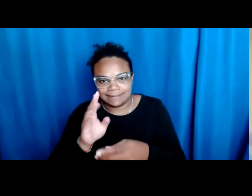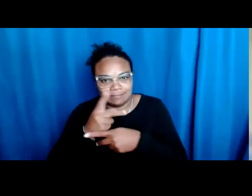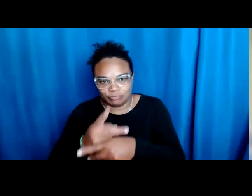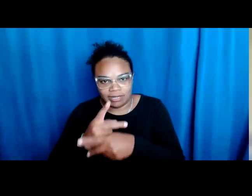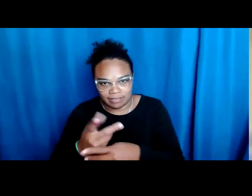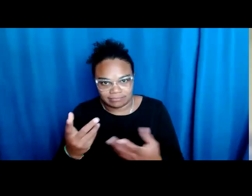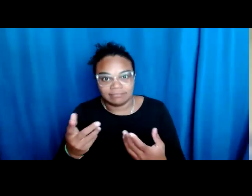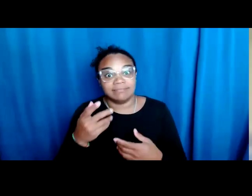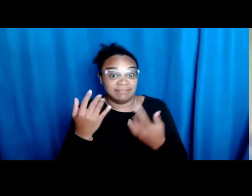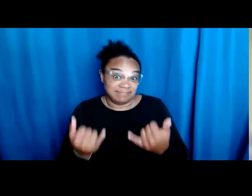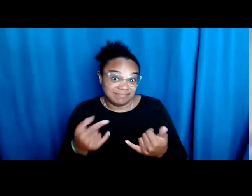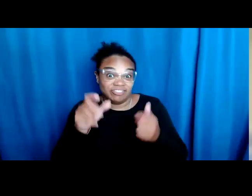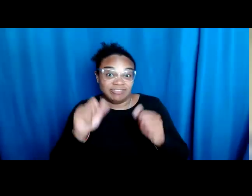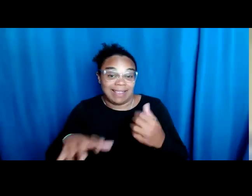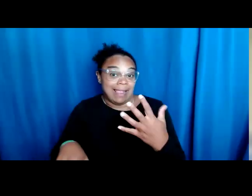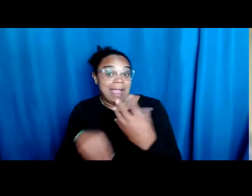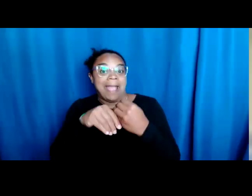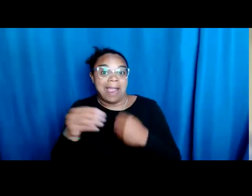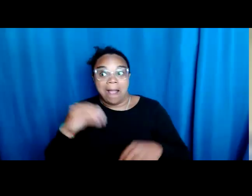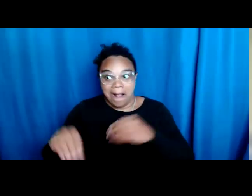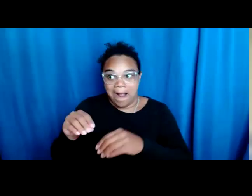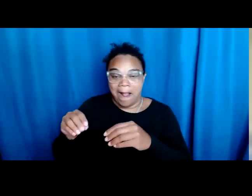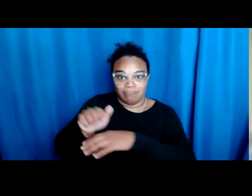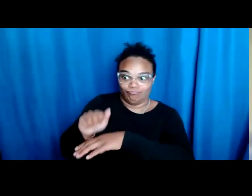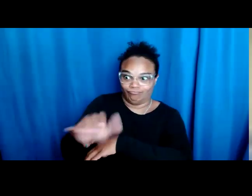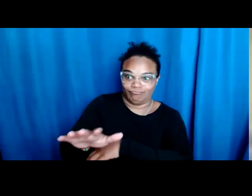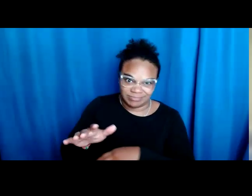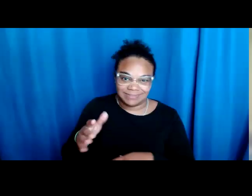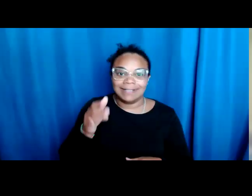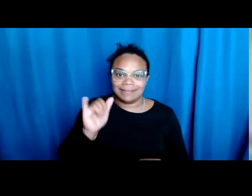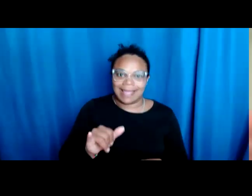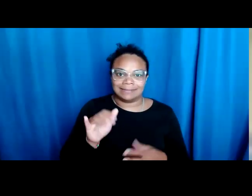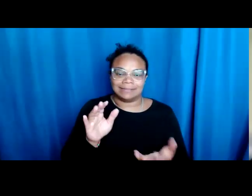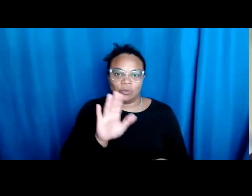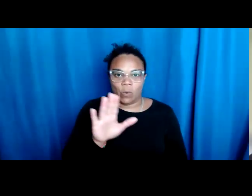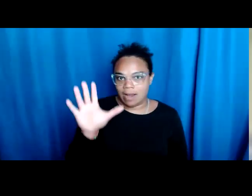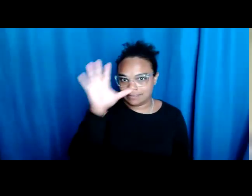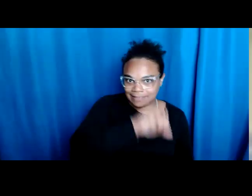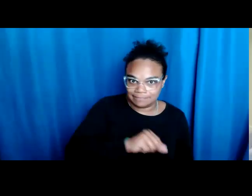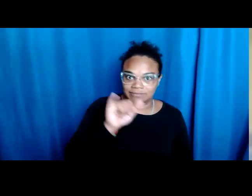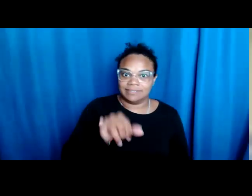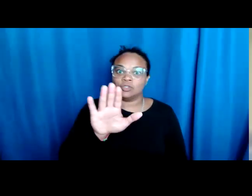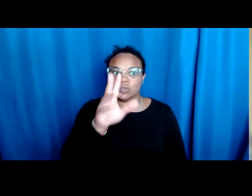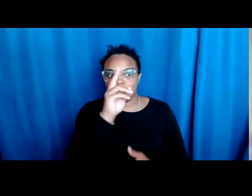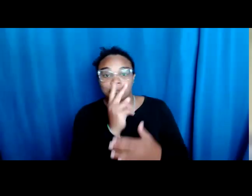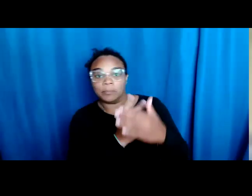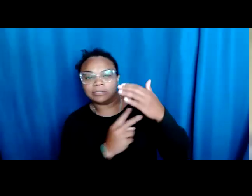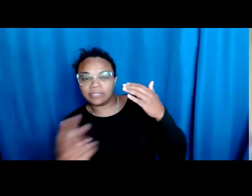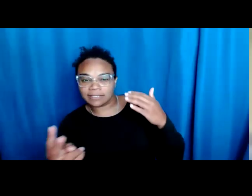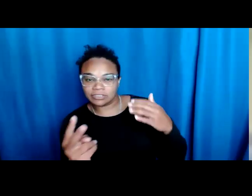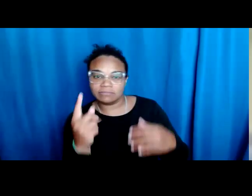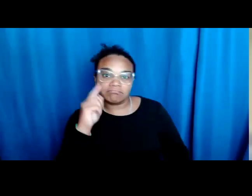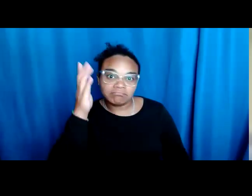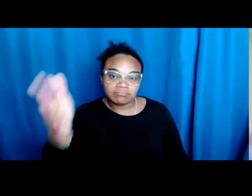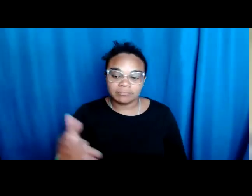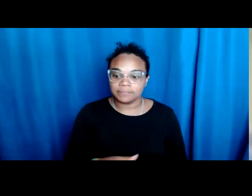which, again, these are the assumptions, and and these are your projections. You'll be able to now,